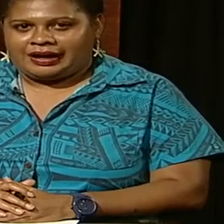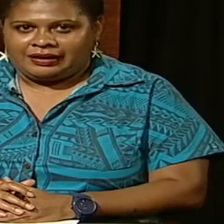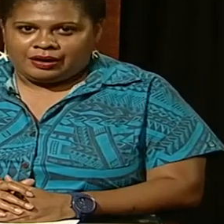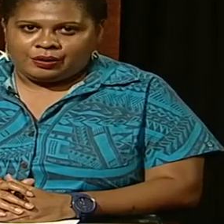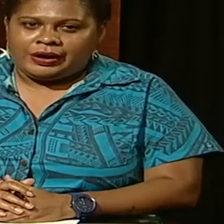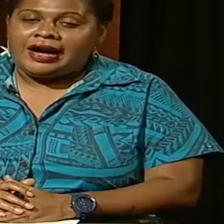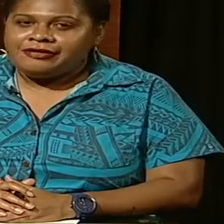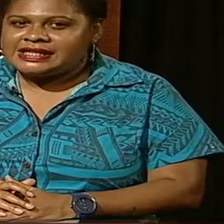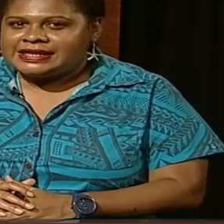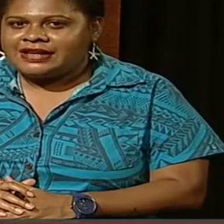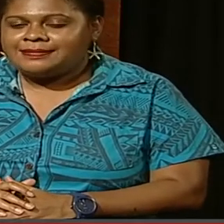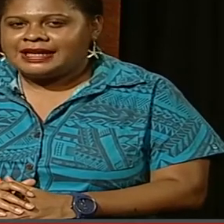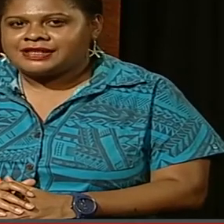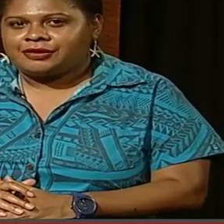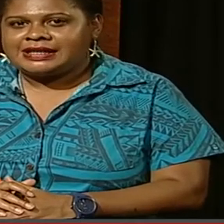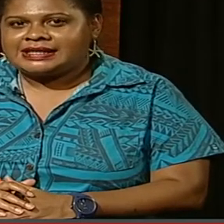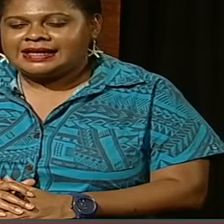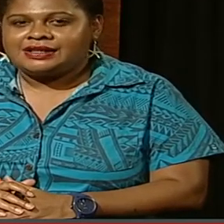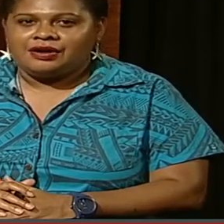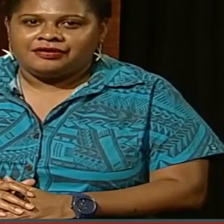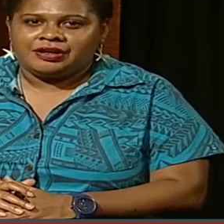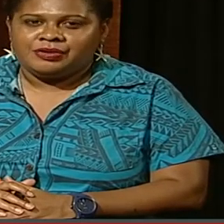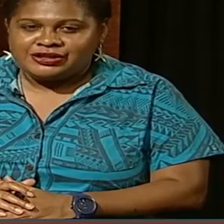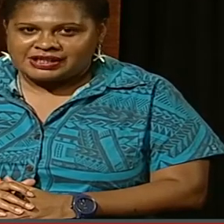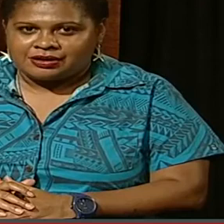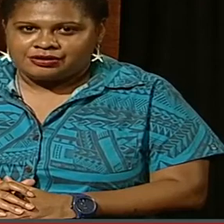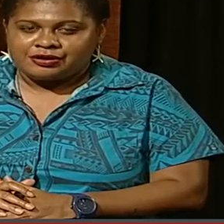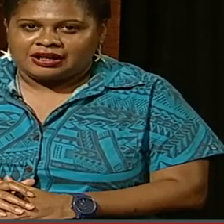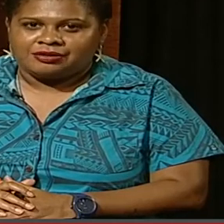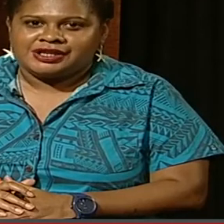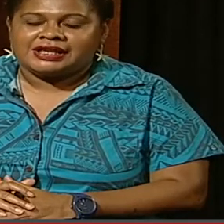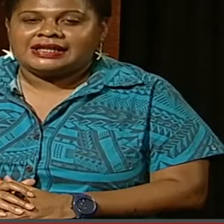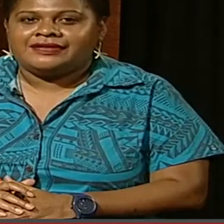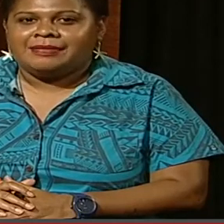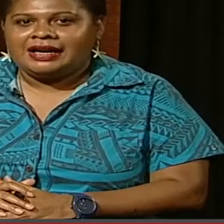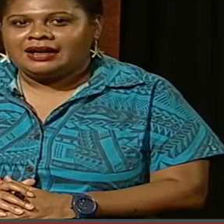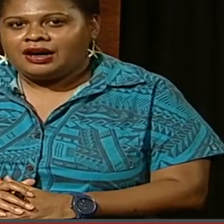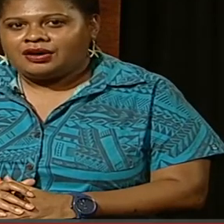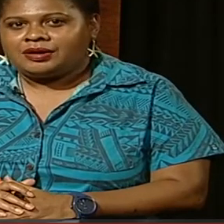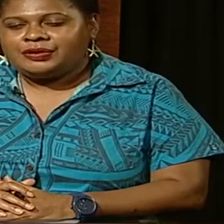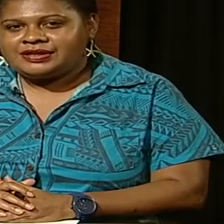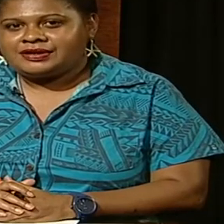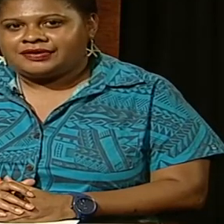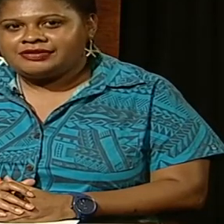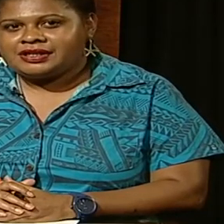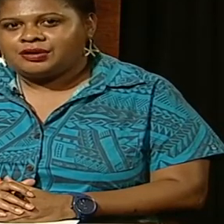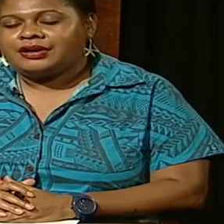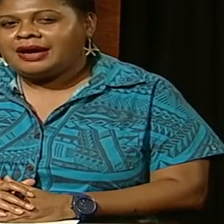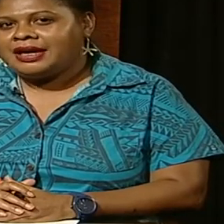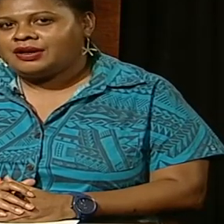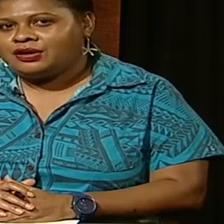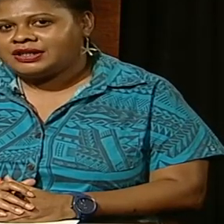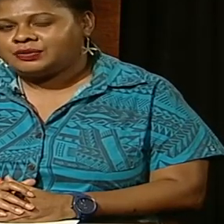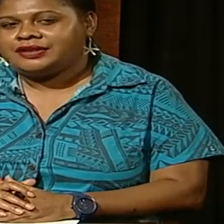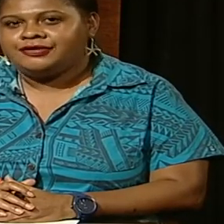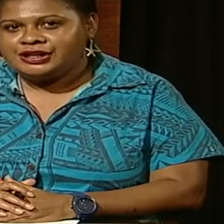Welcome back. We have received updates from the State of Emergency Controller, Commissioner David Manning, on the persons of interest who came